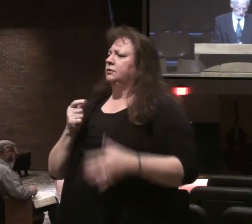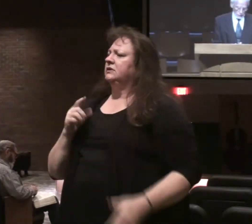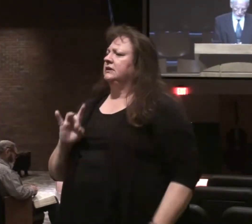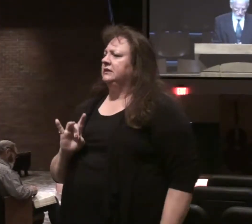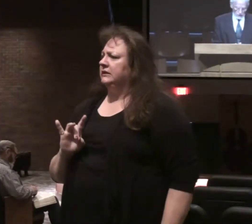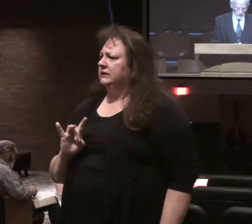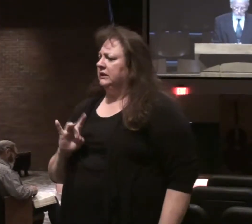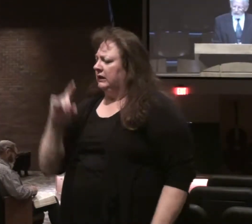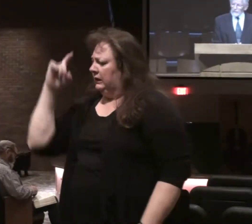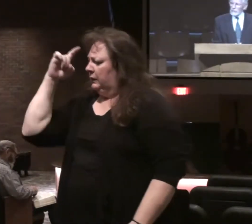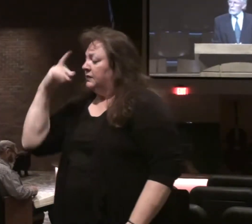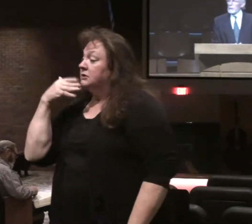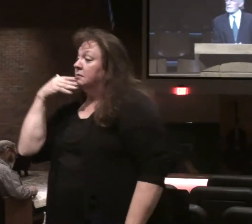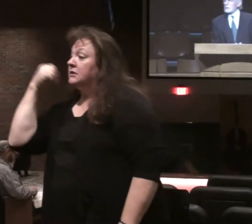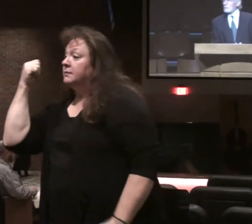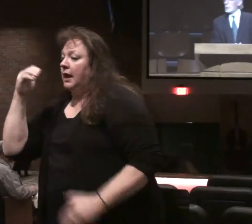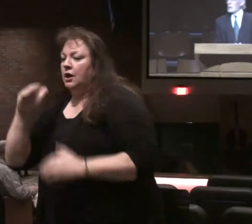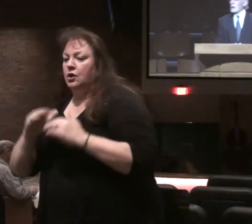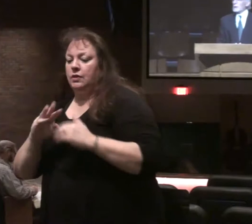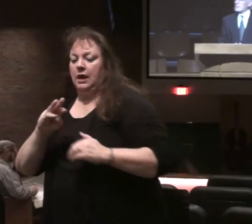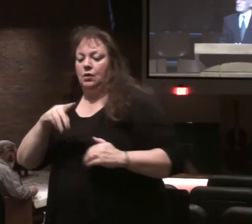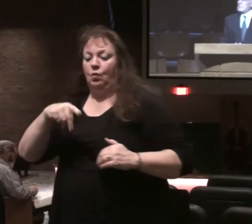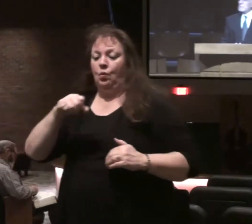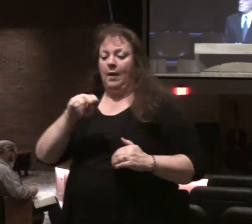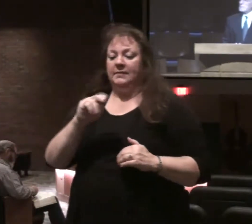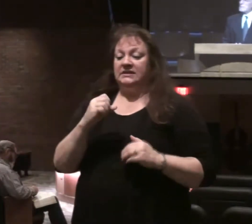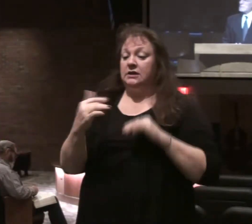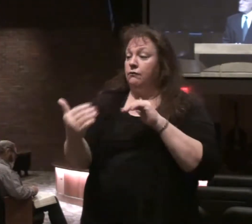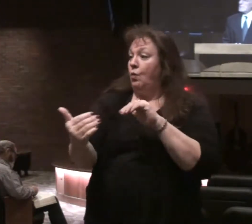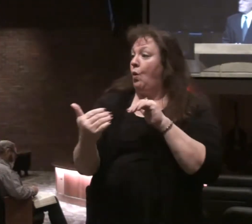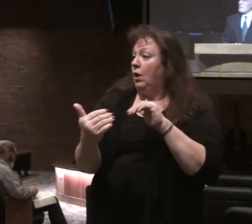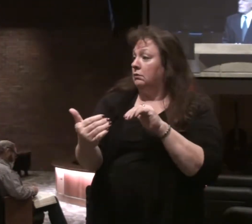18, wisdom is better than weapons of war.